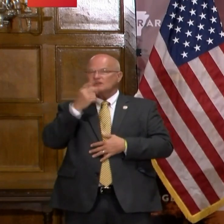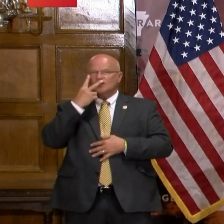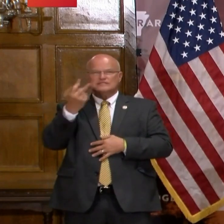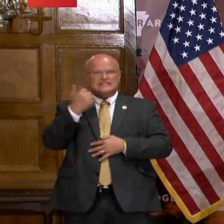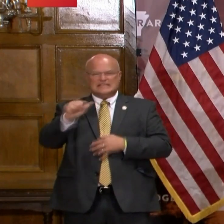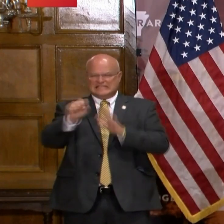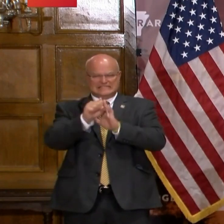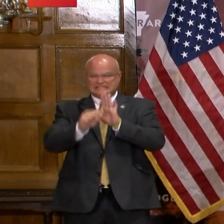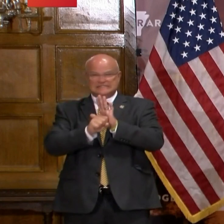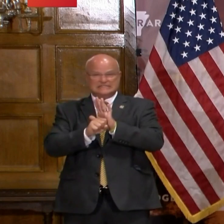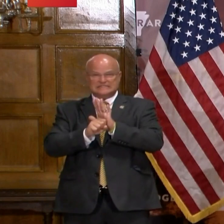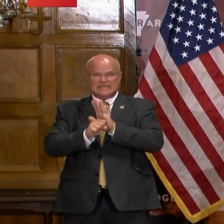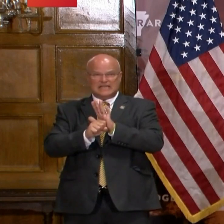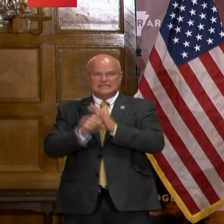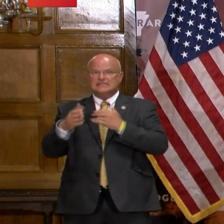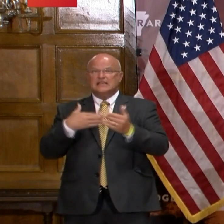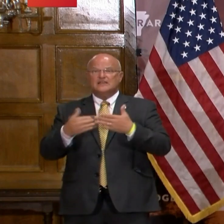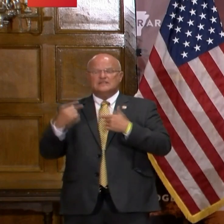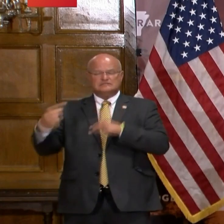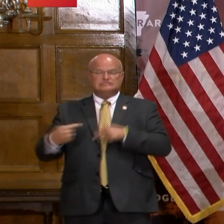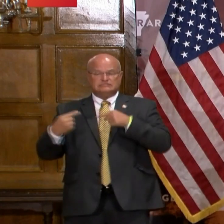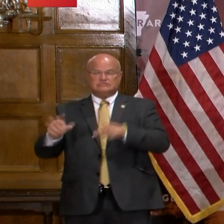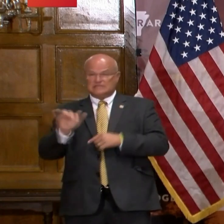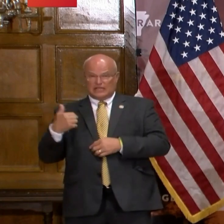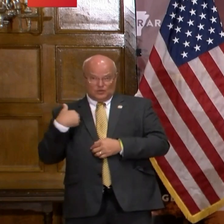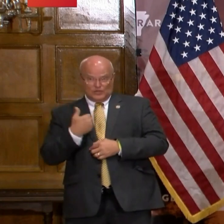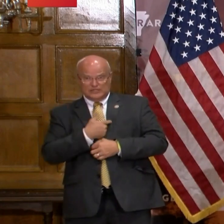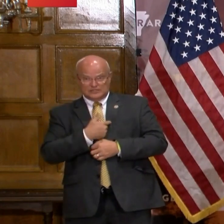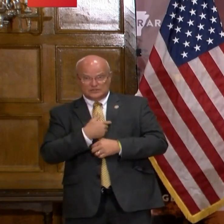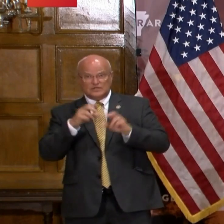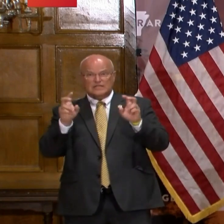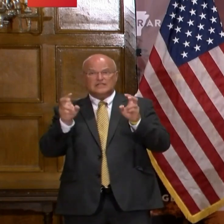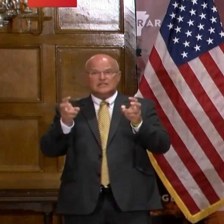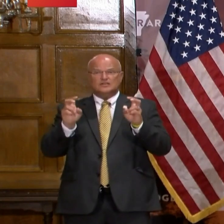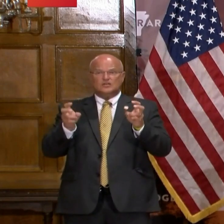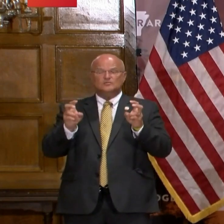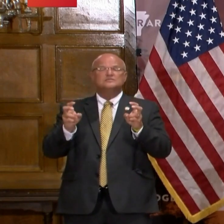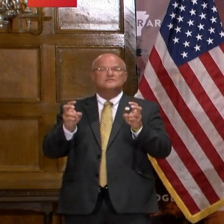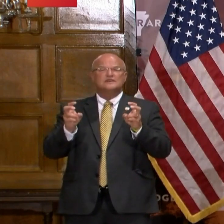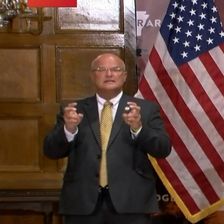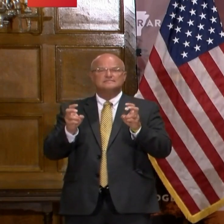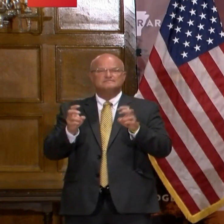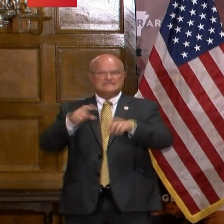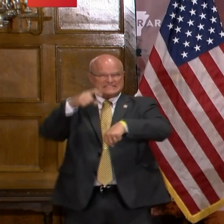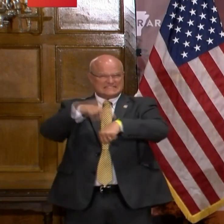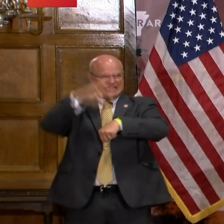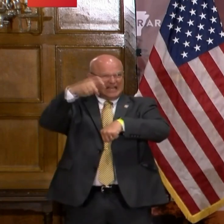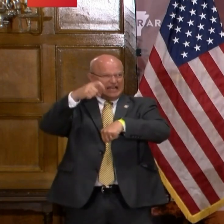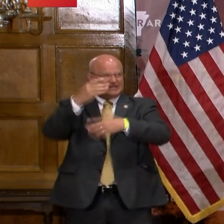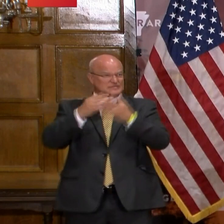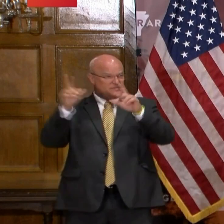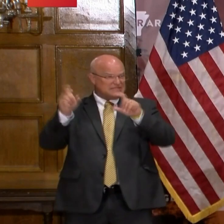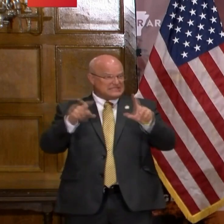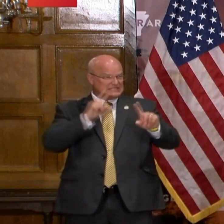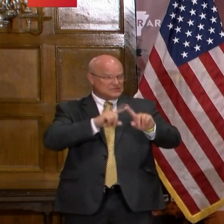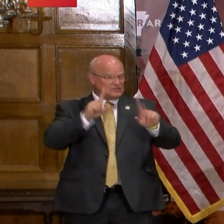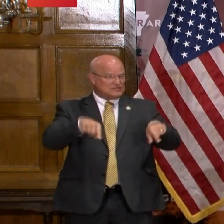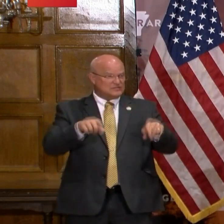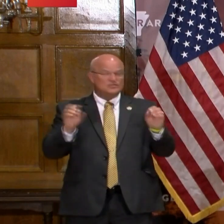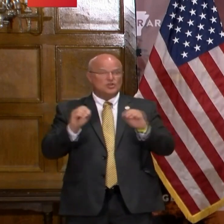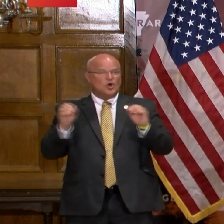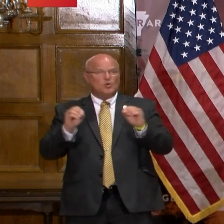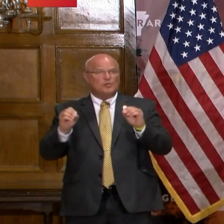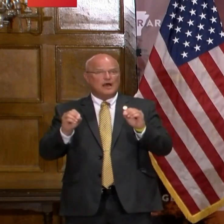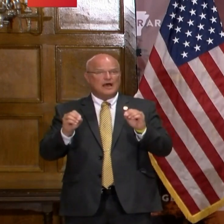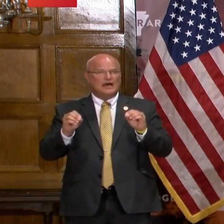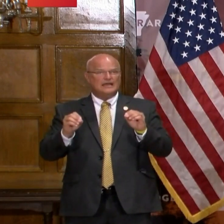see any states, even though they struggle just like we do in terms of timeliness on some of the testing results, nobody's